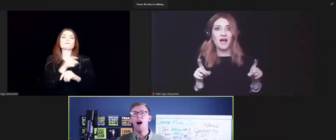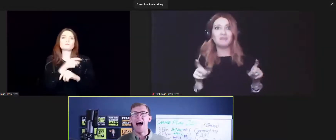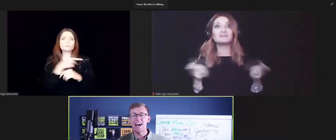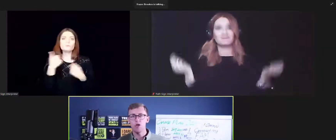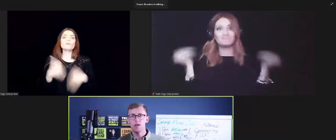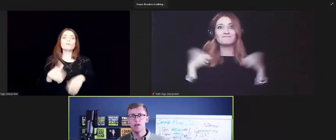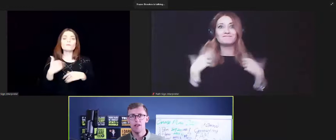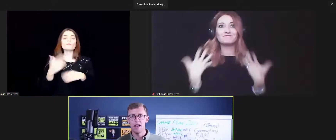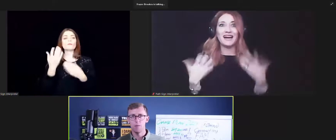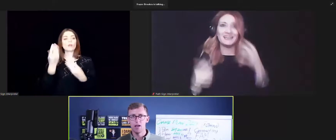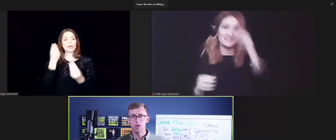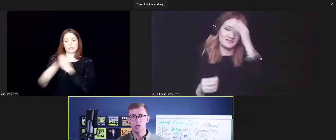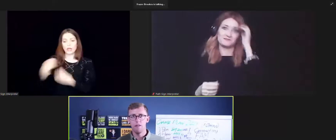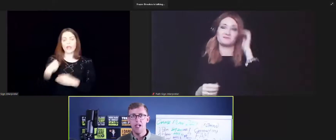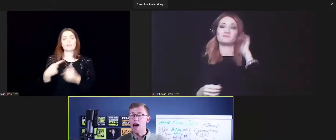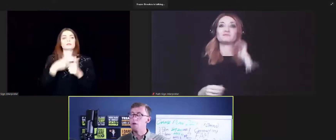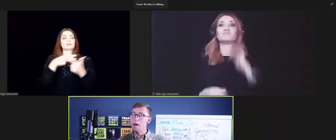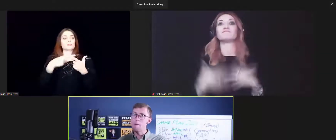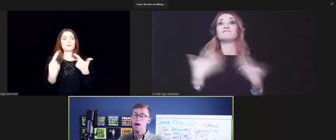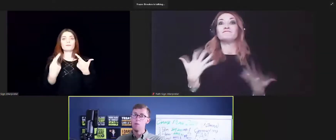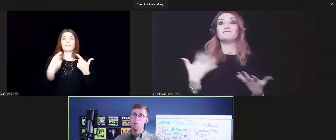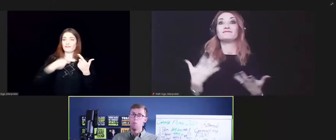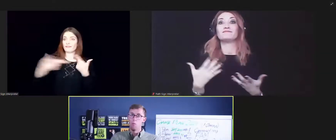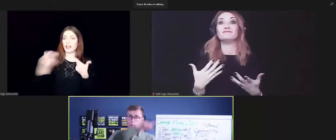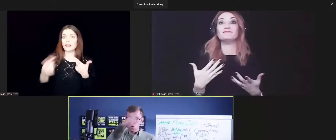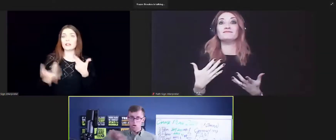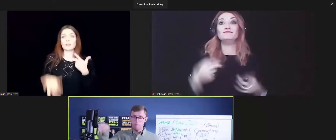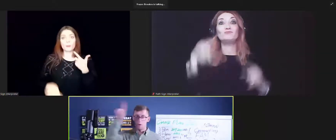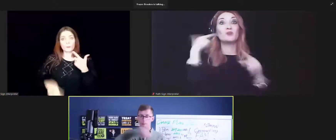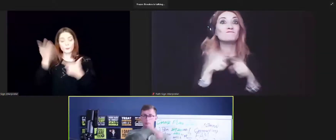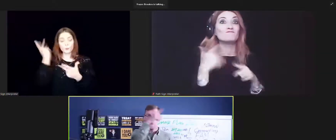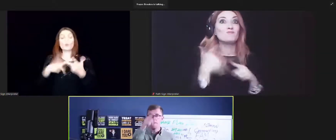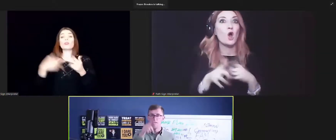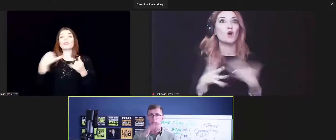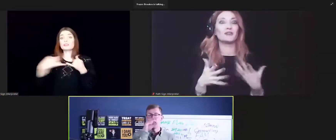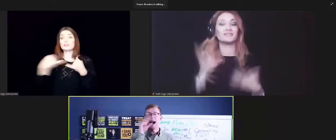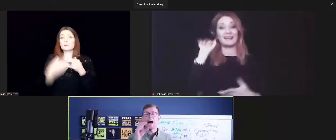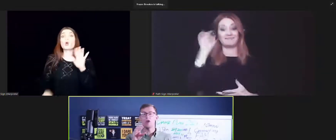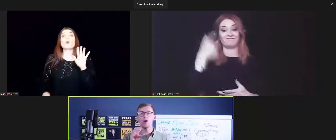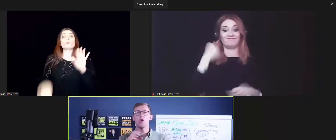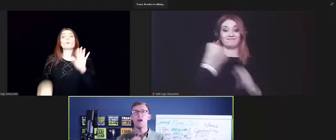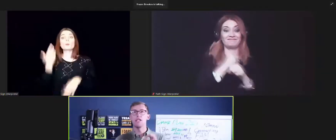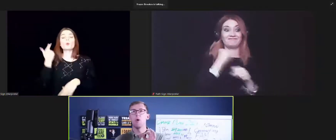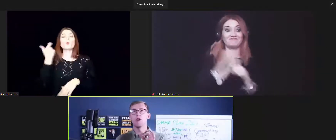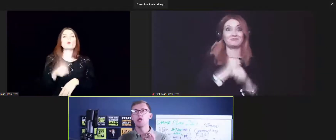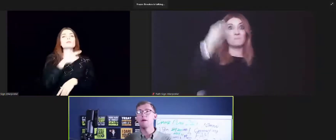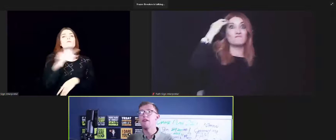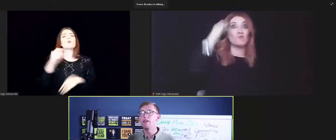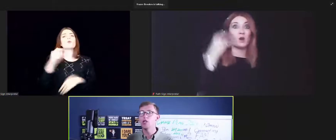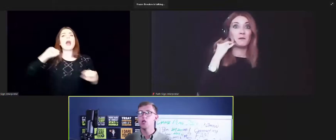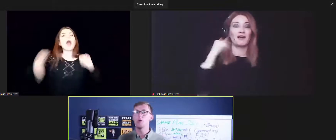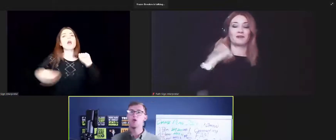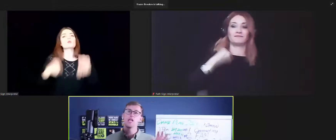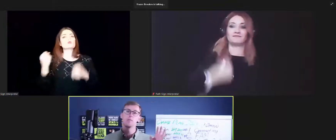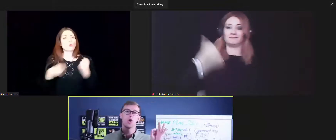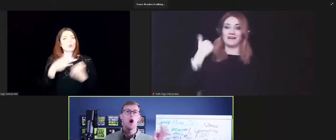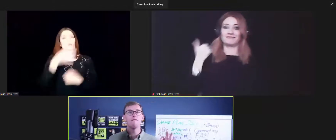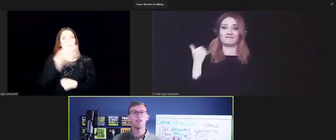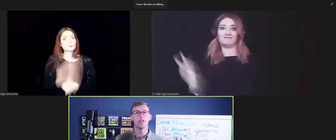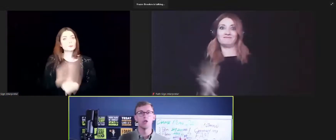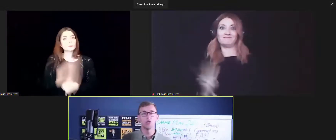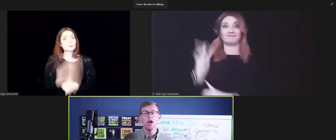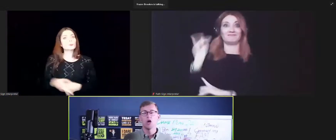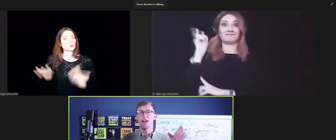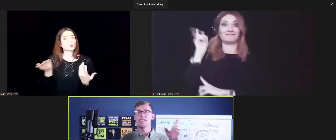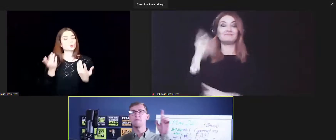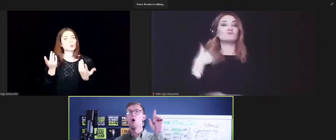more action than anyone else. And remember what we talked about. The action creates more experience, which creates more